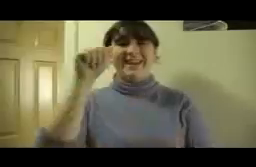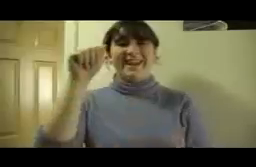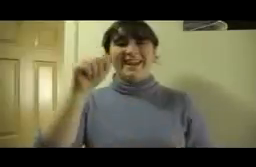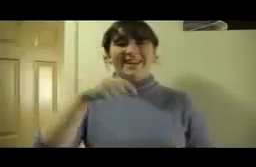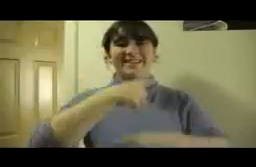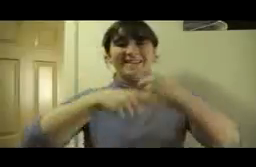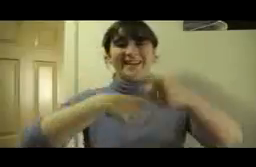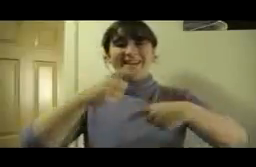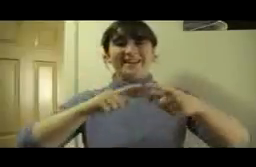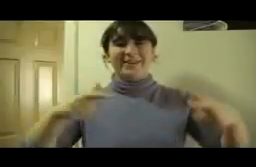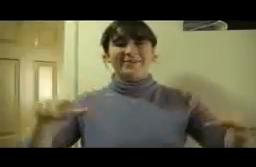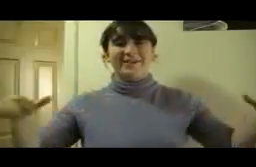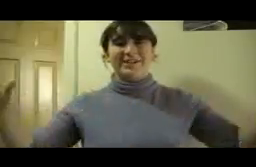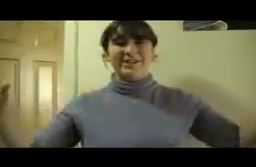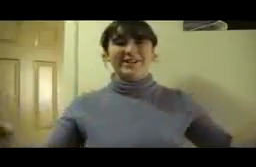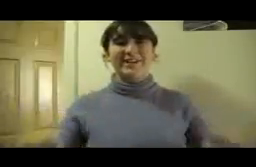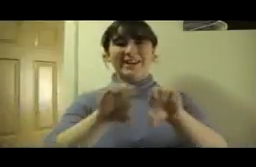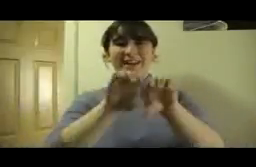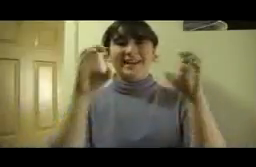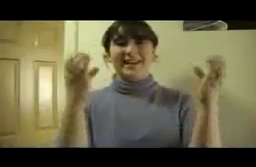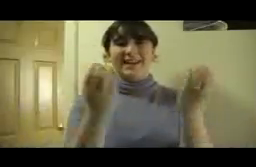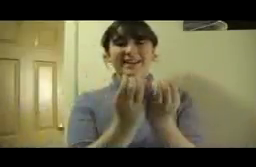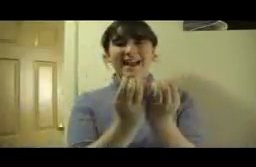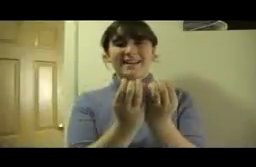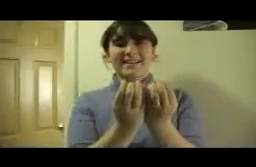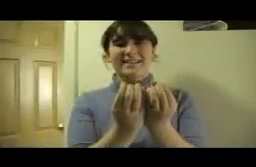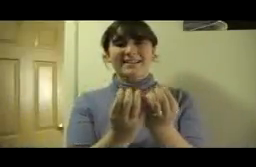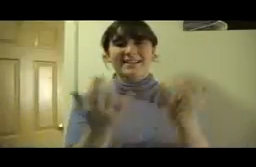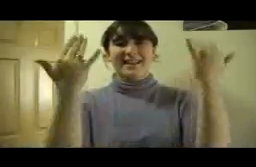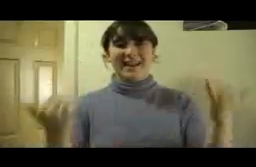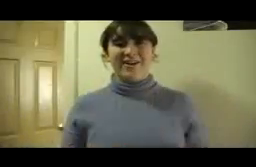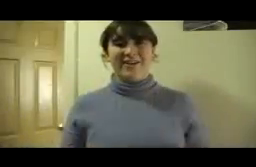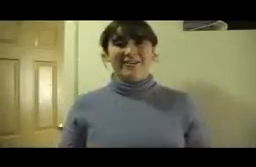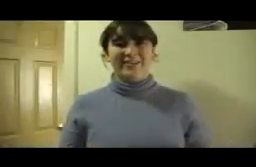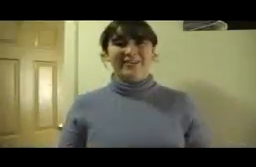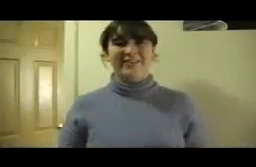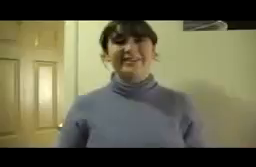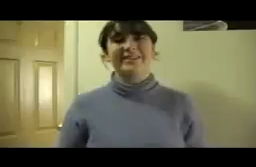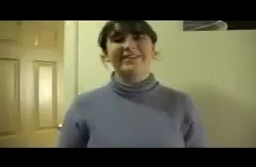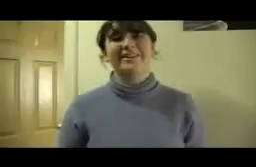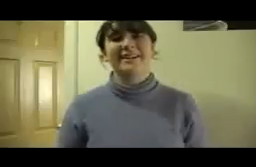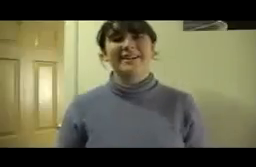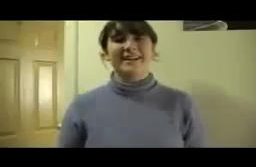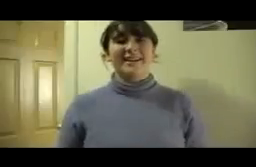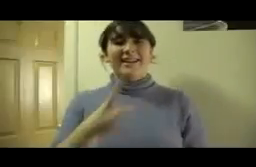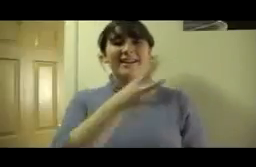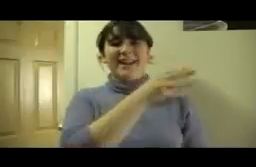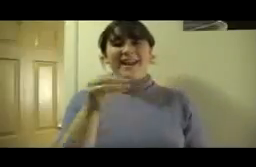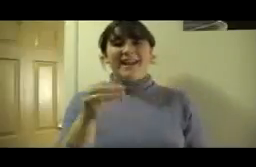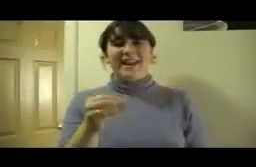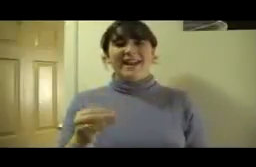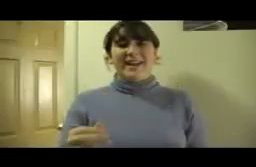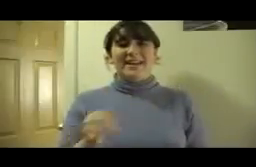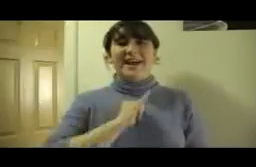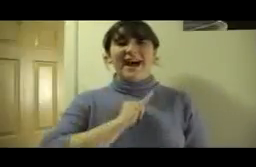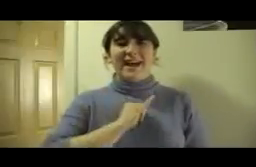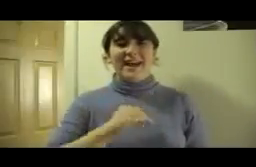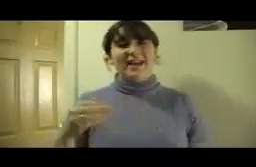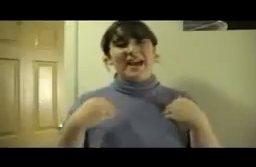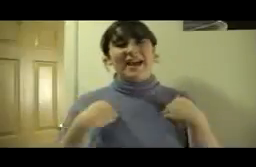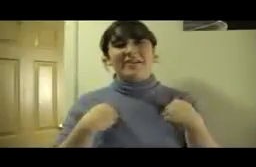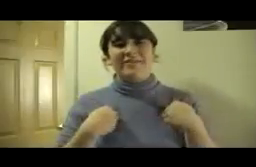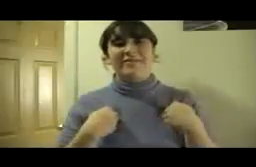a sign language class now and